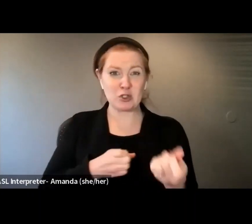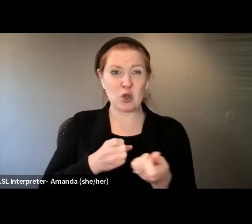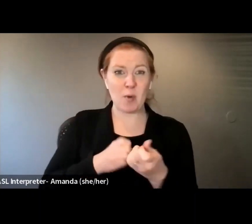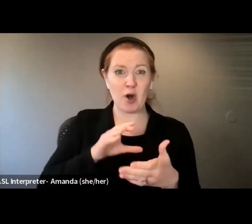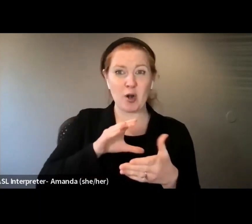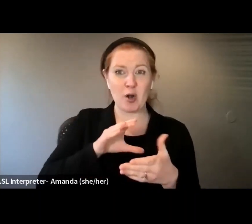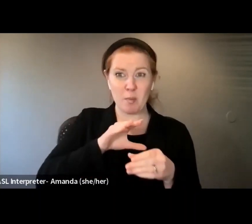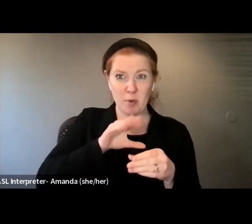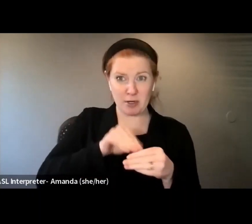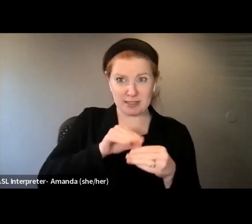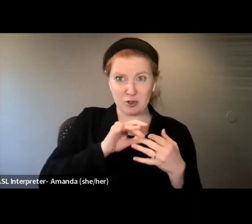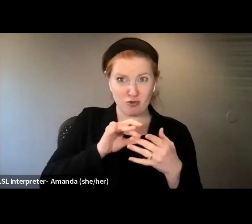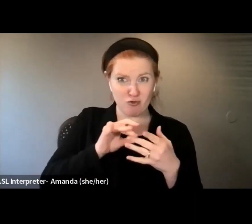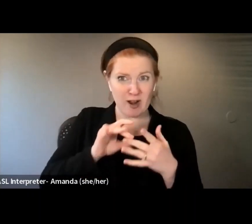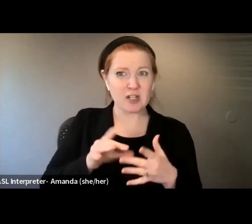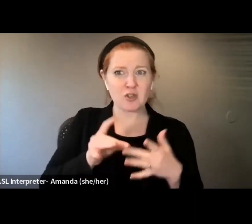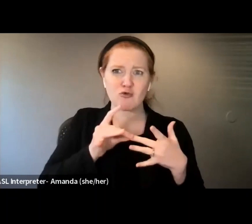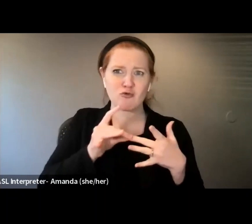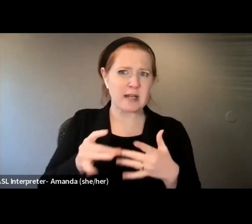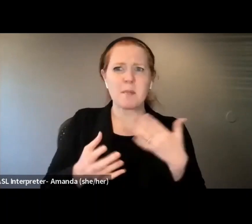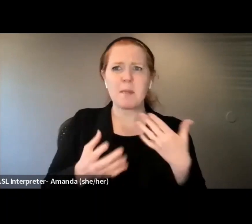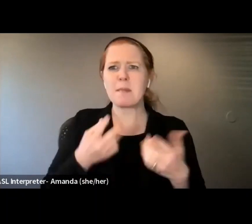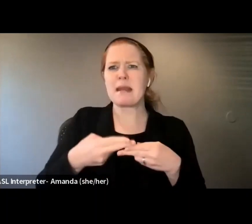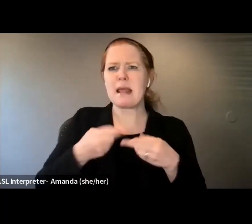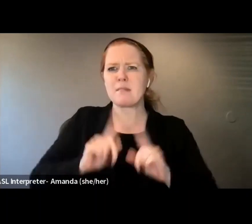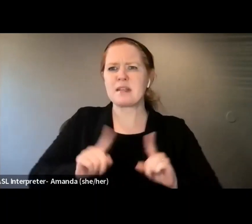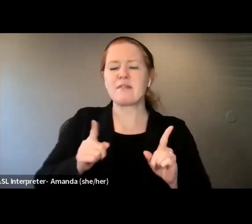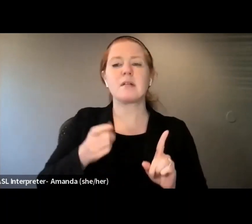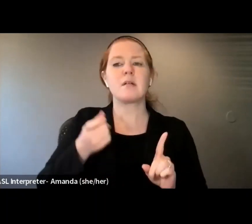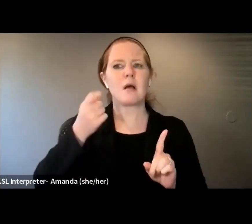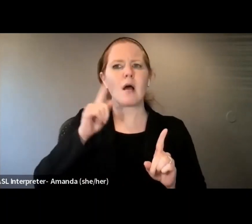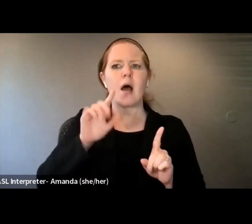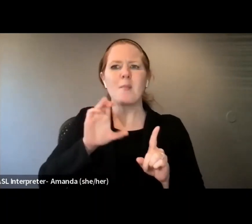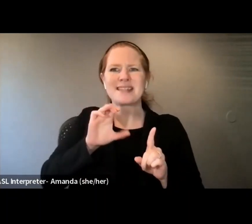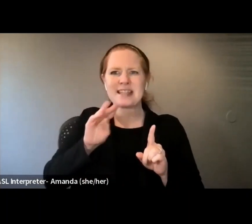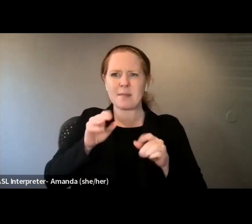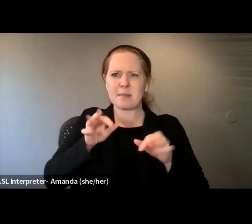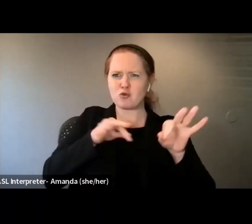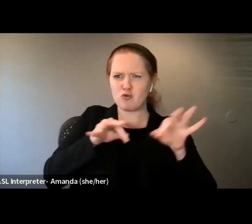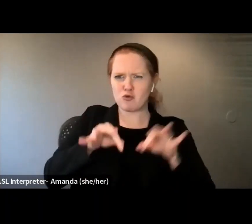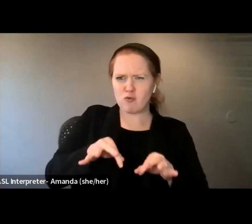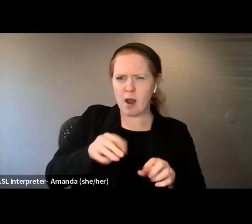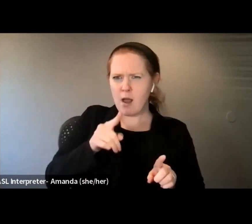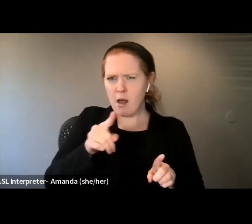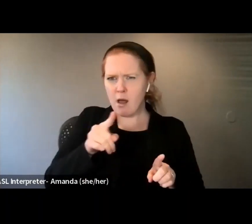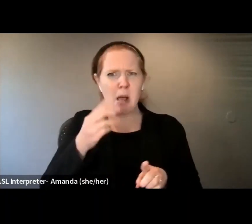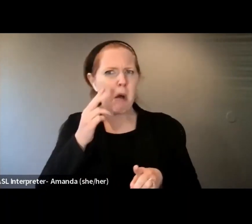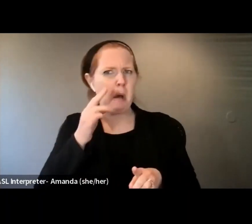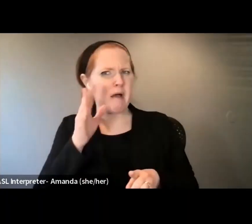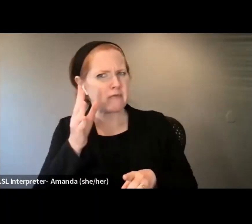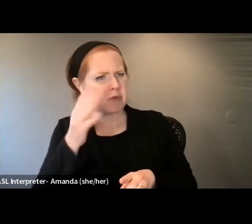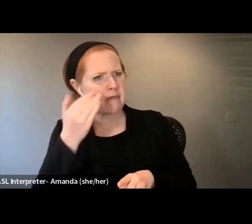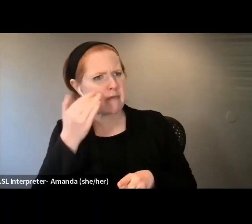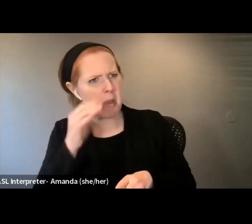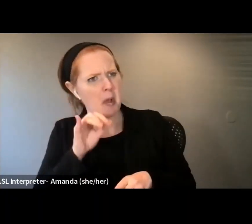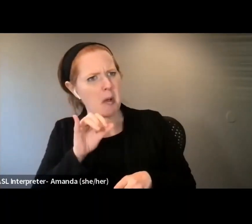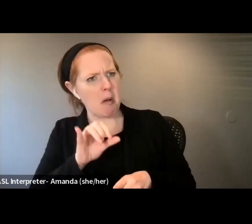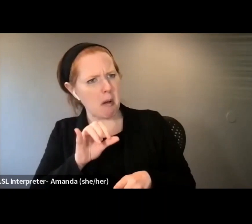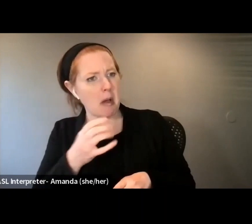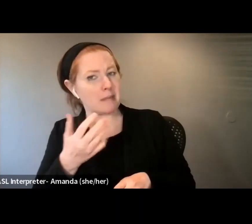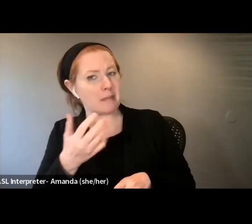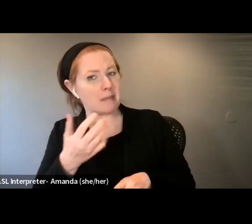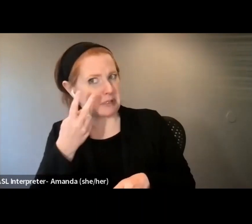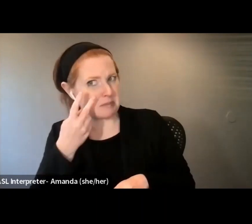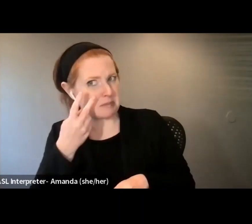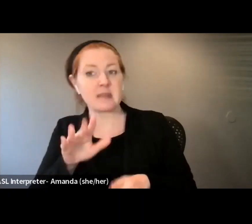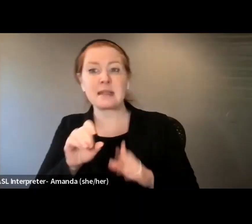direction, but I'll tell you how CMS describes it and see if it sounds familiar. So CMS says, states